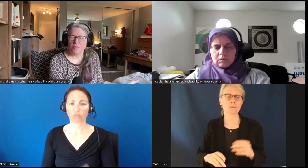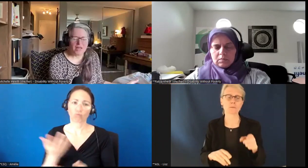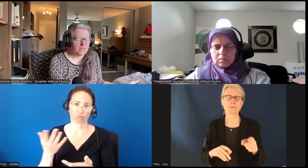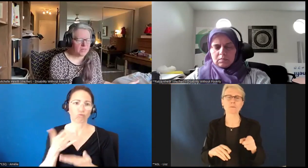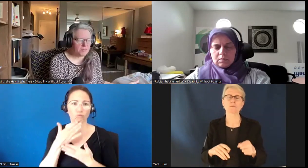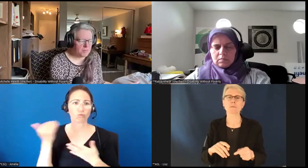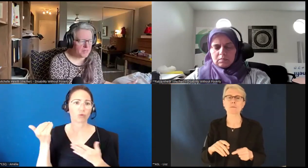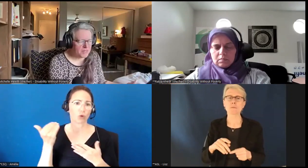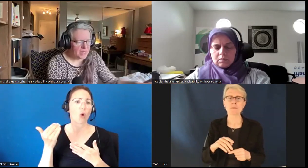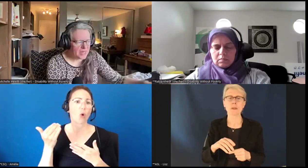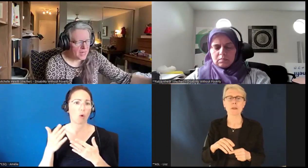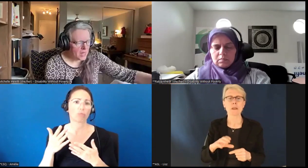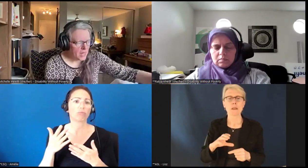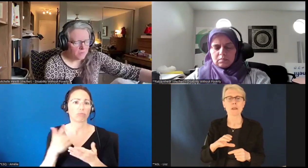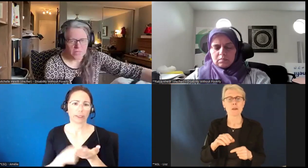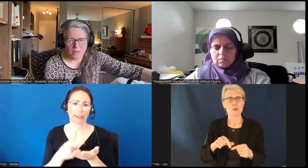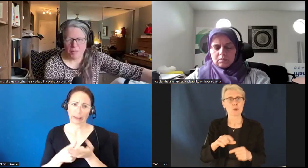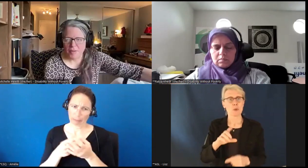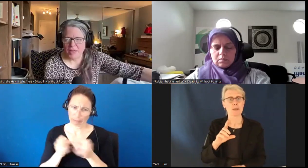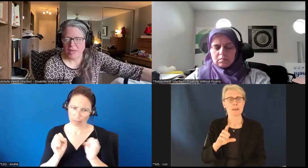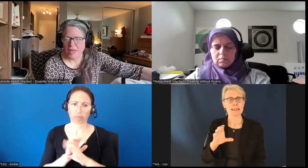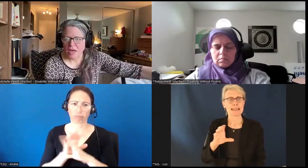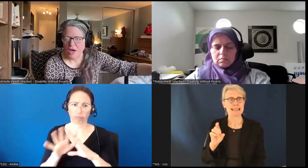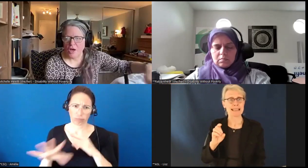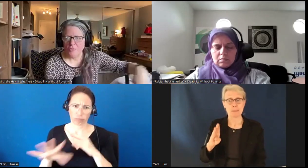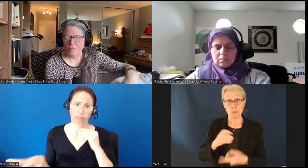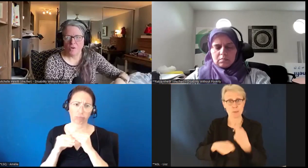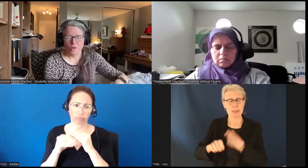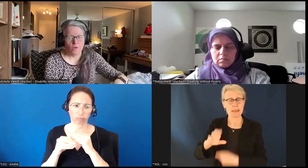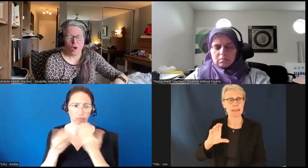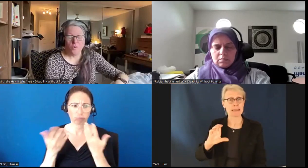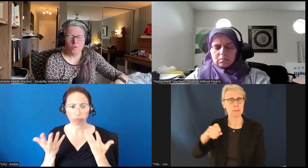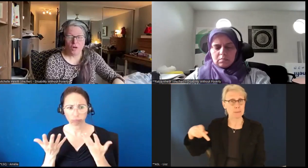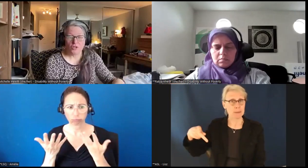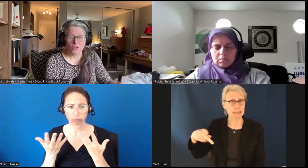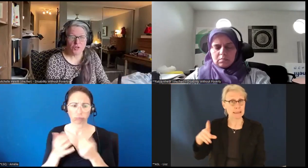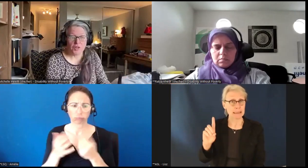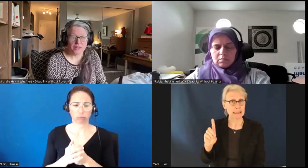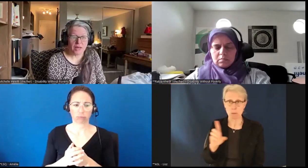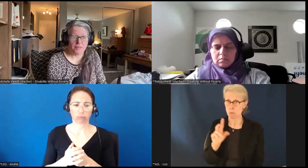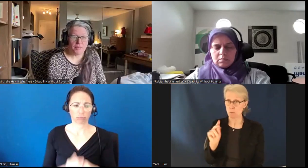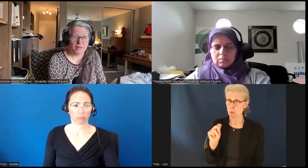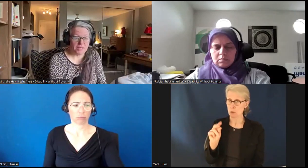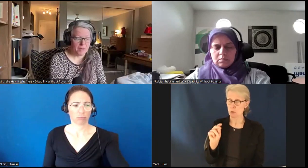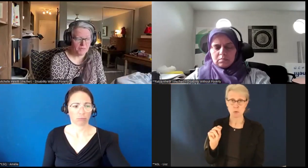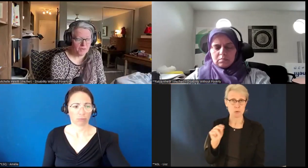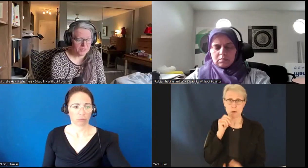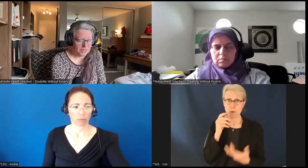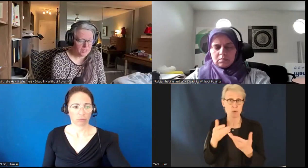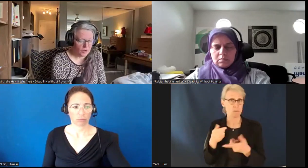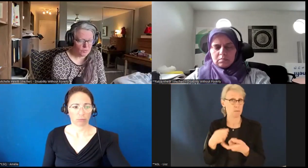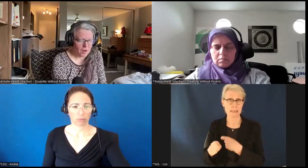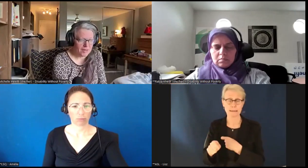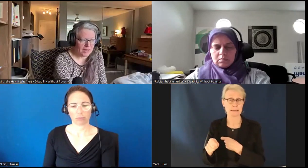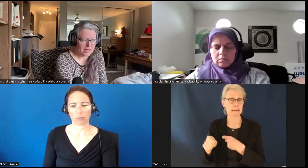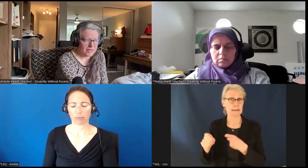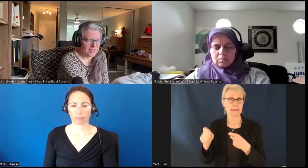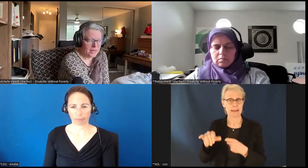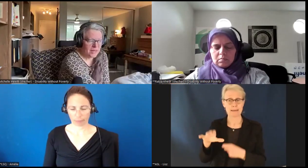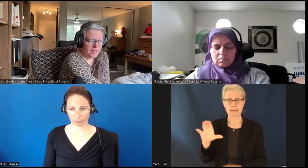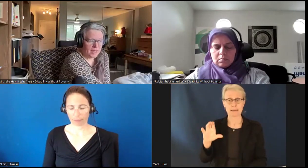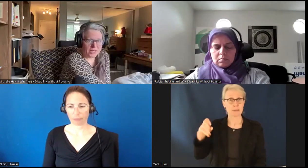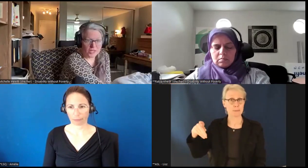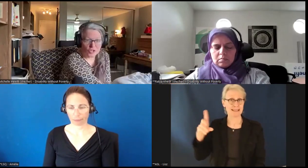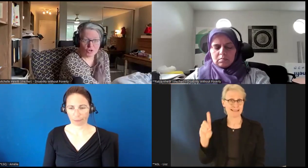this replace CPPD? CPP, no, not at all. But that's a benefit in its own right. That